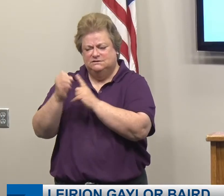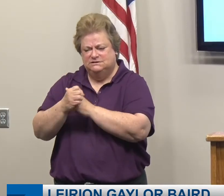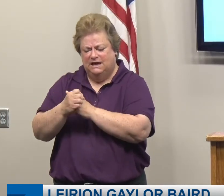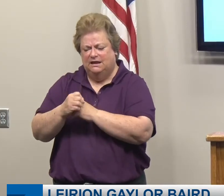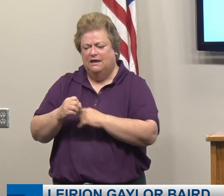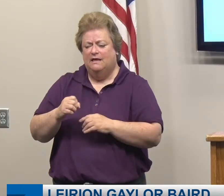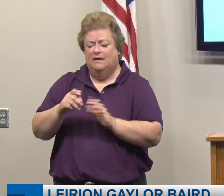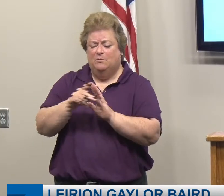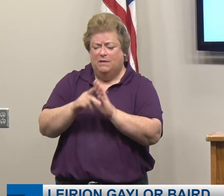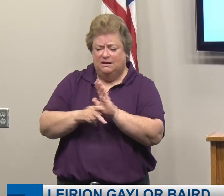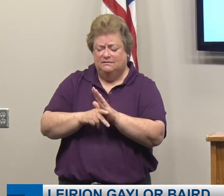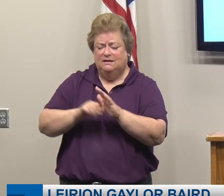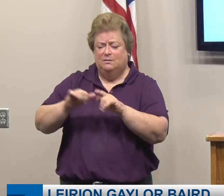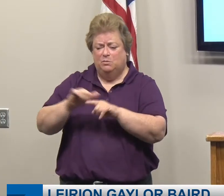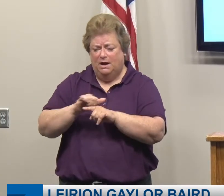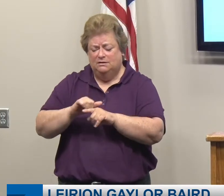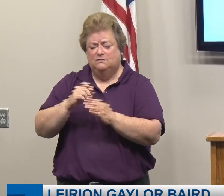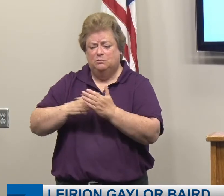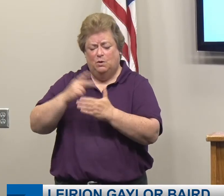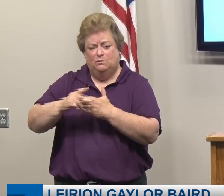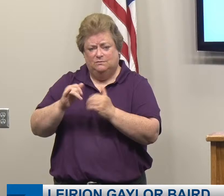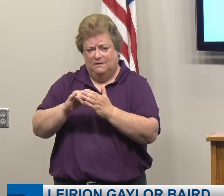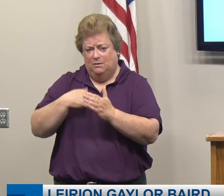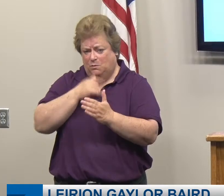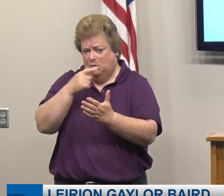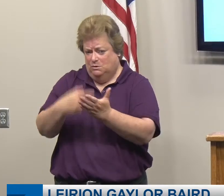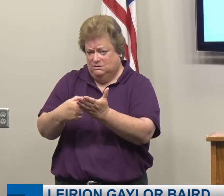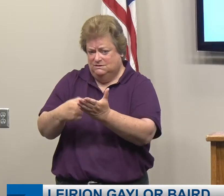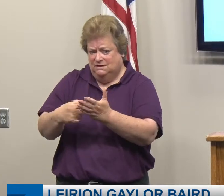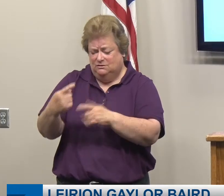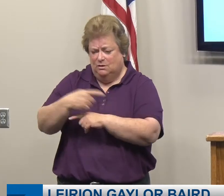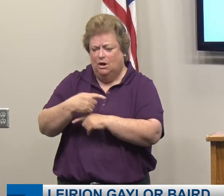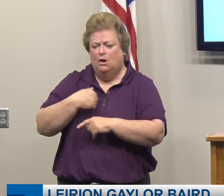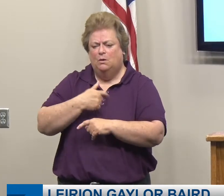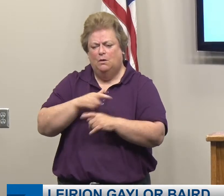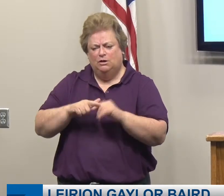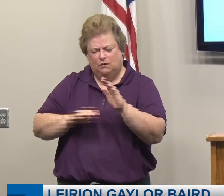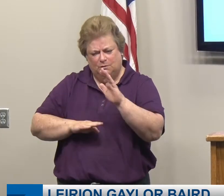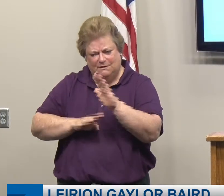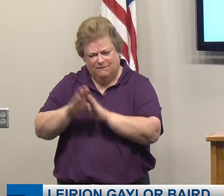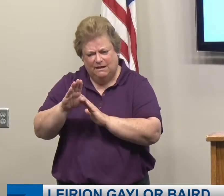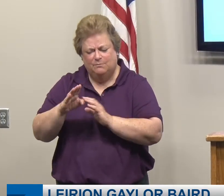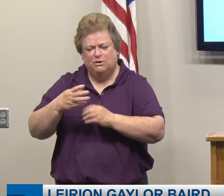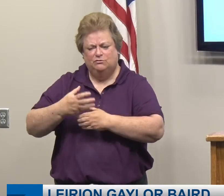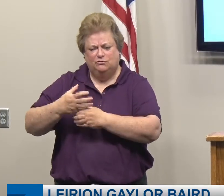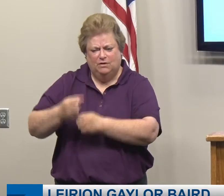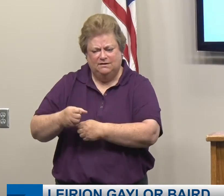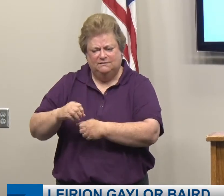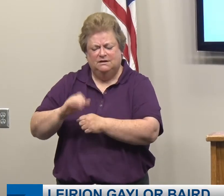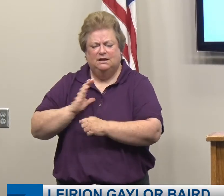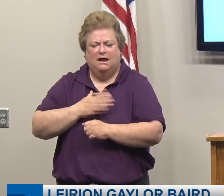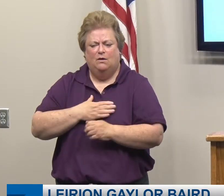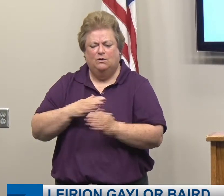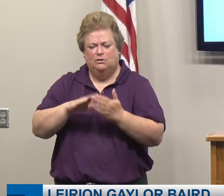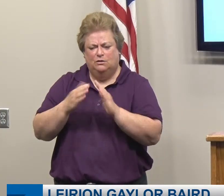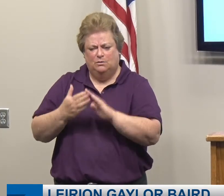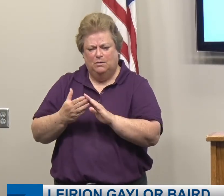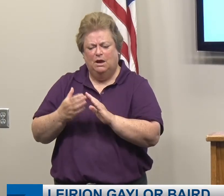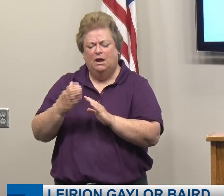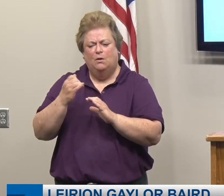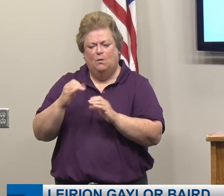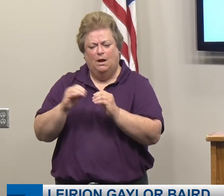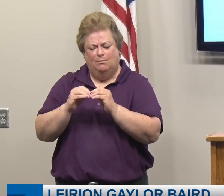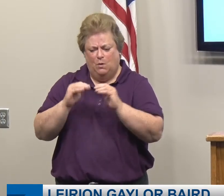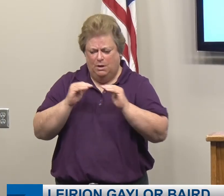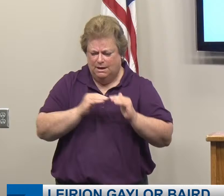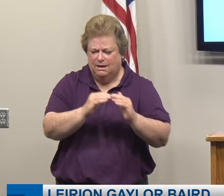practices, and programs we discuss today are designed to foster trust and community and are designed to lead to more equitable